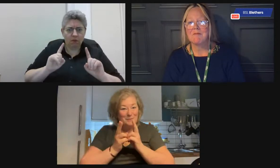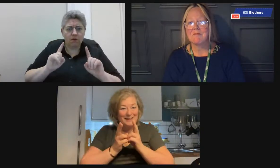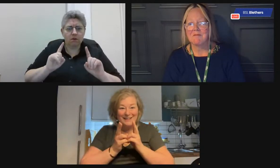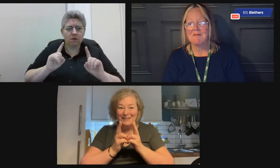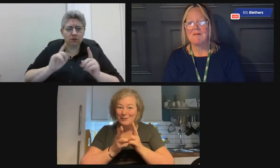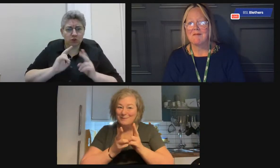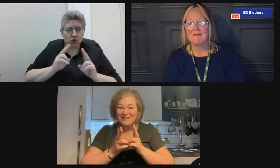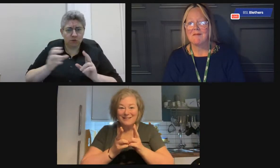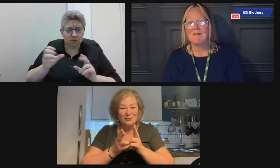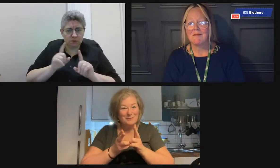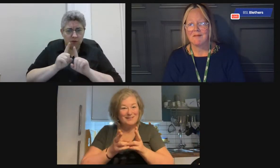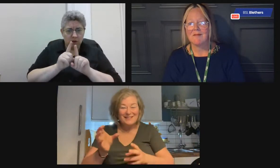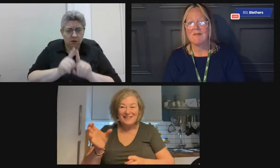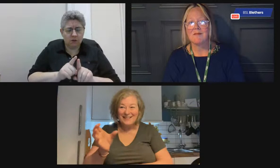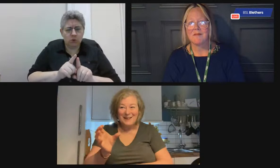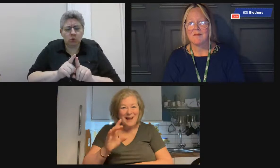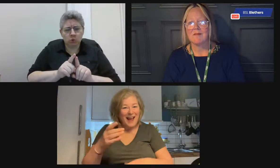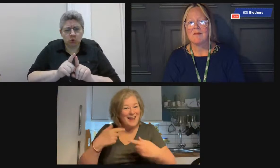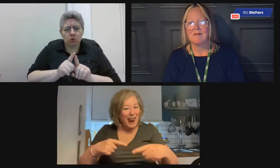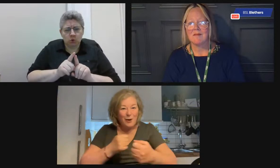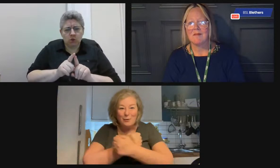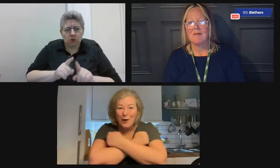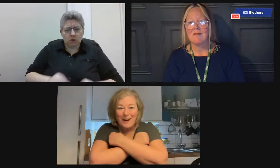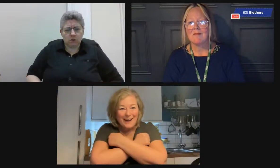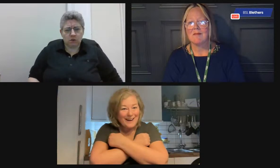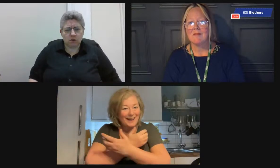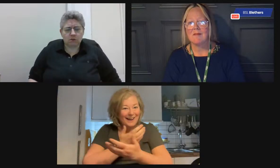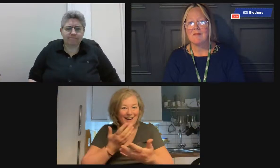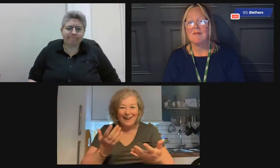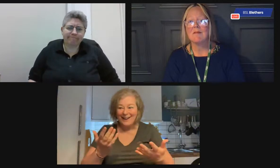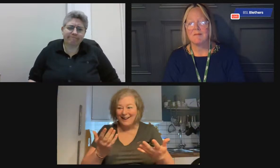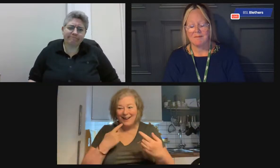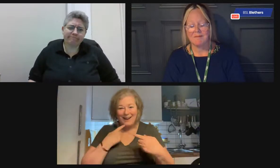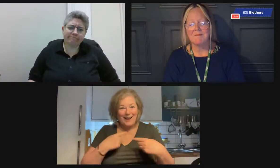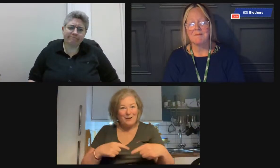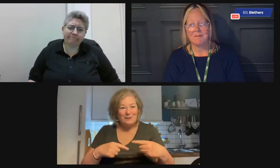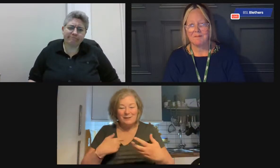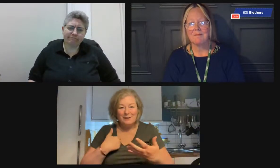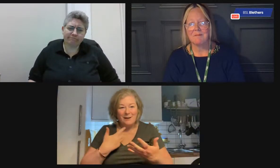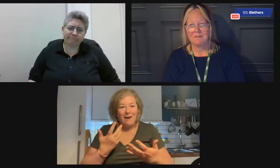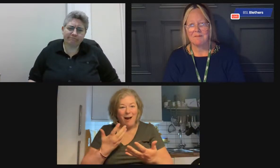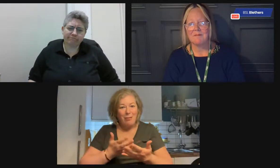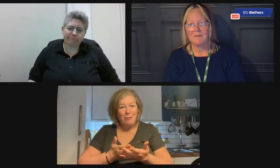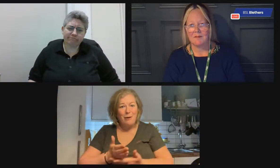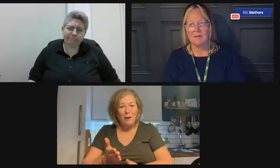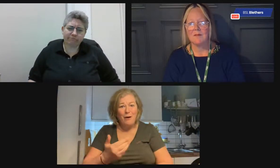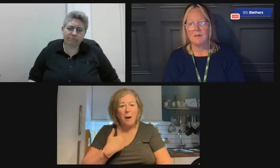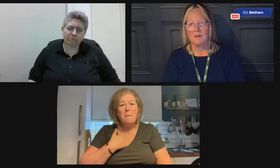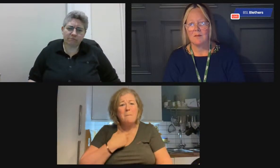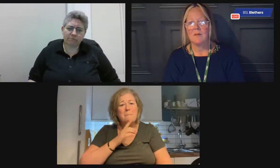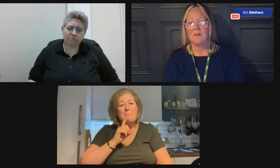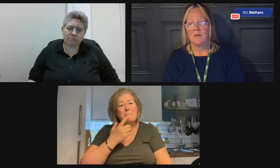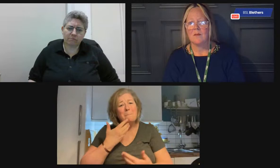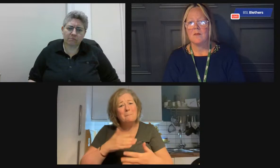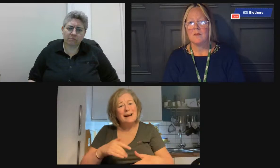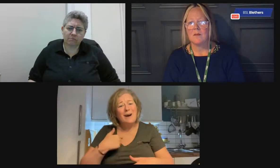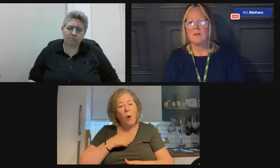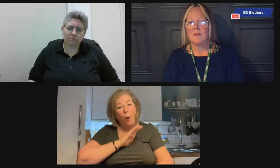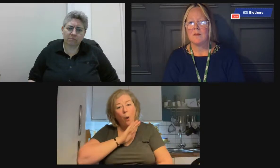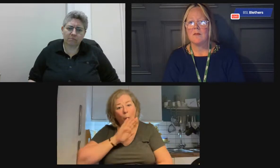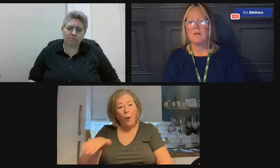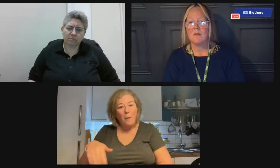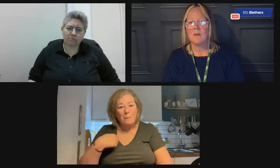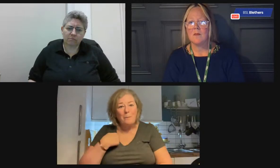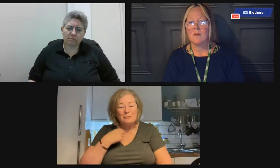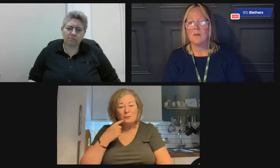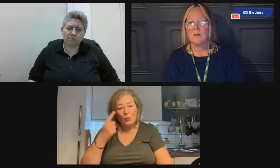took yourself. You didn't really have any No, support on that my journey, not even interpreters. my support was the interpreter and I wasn't even allowed